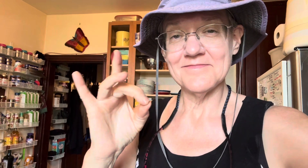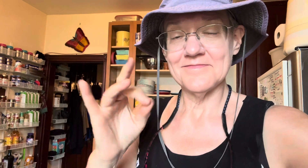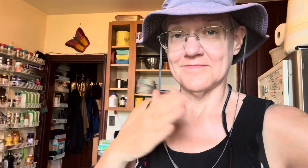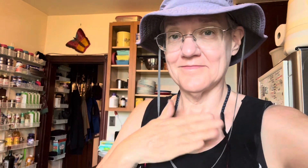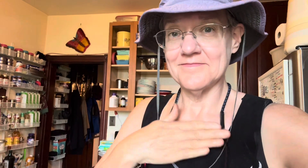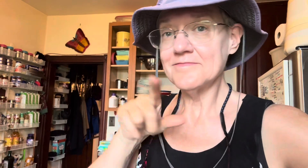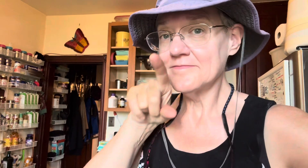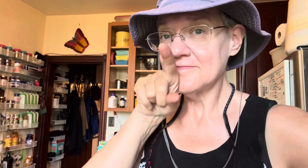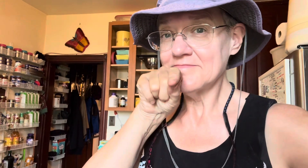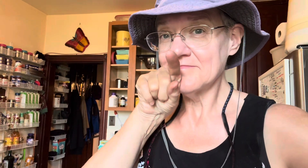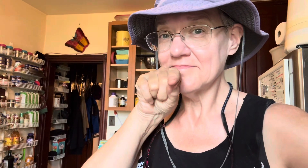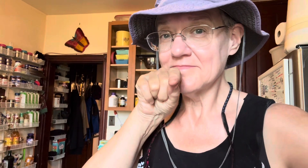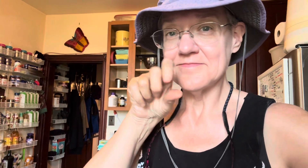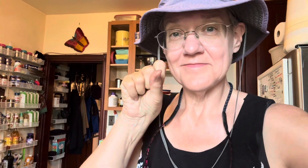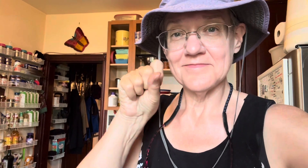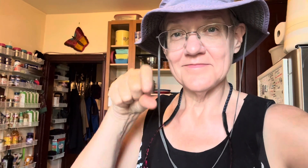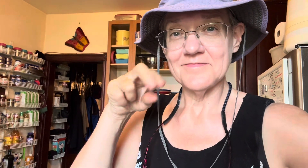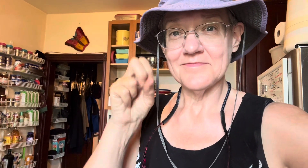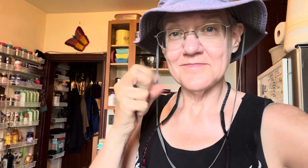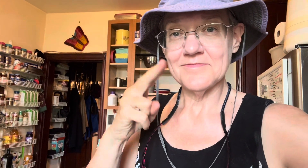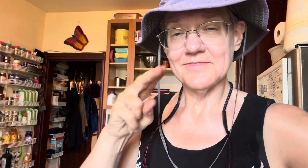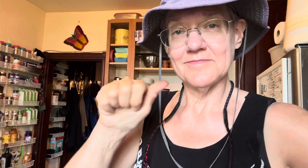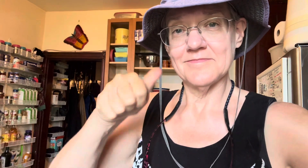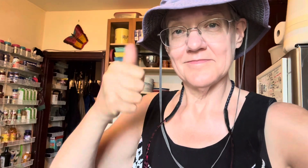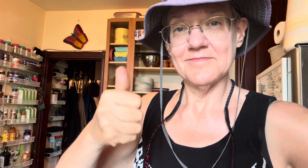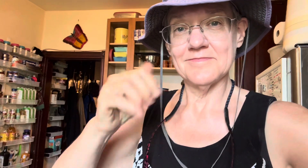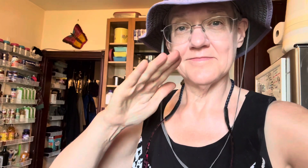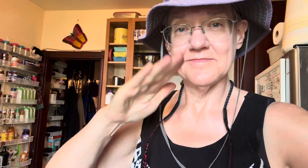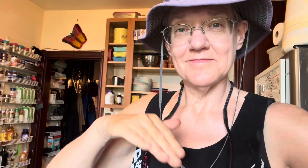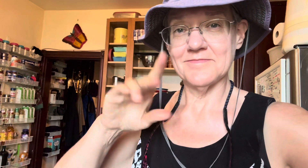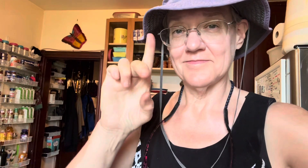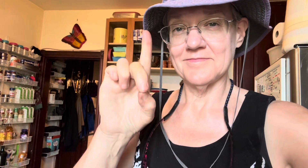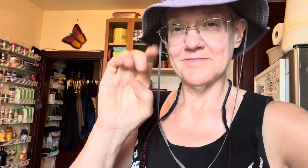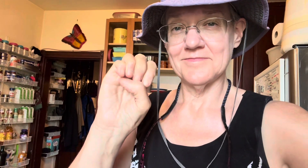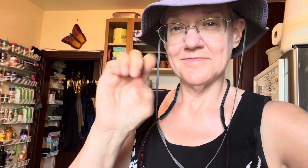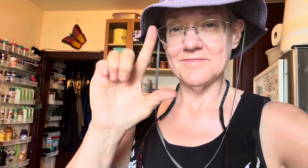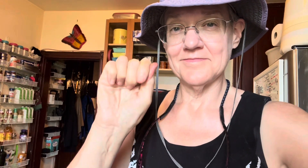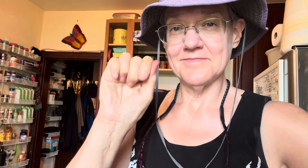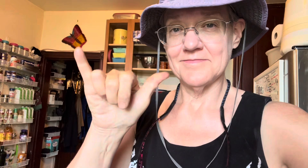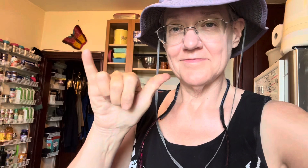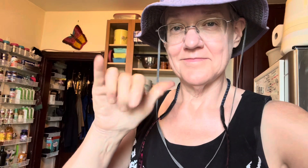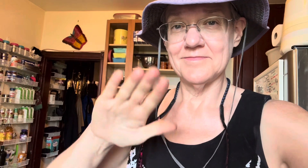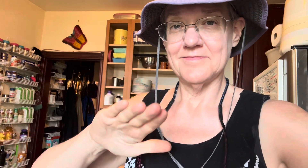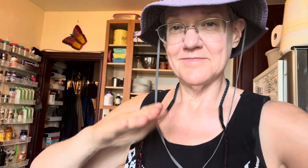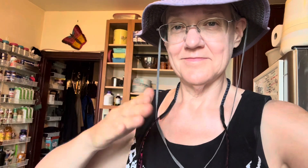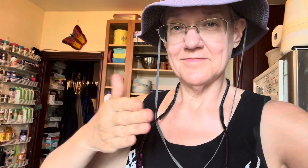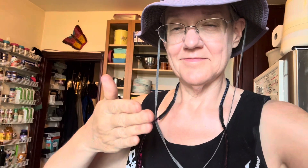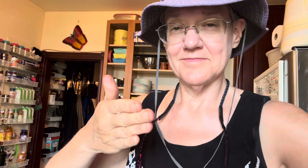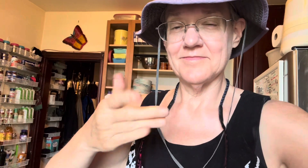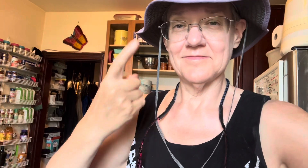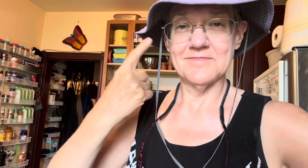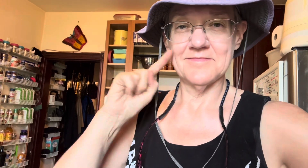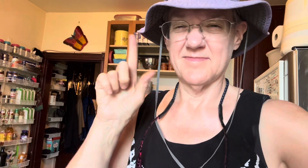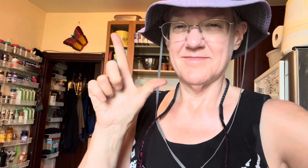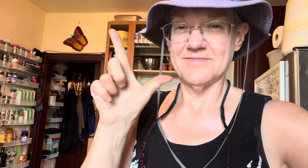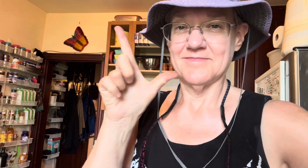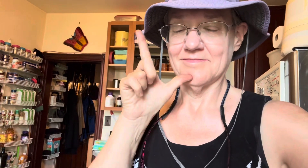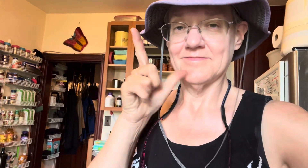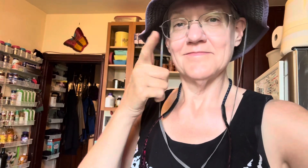I forgot to mention at breakfast that my chicken and my squash I put on delay start, and I'm comfortable doing that since the chicken breasts